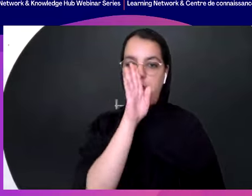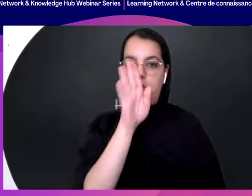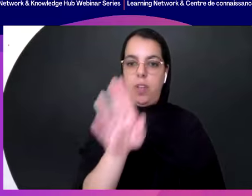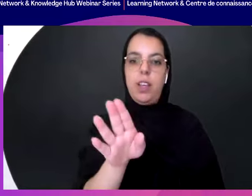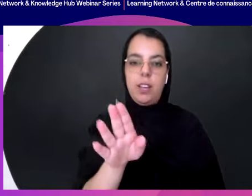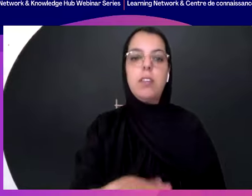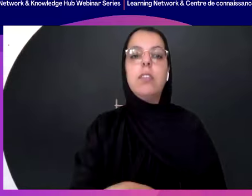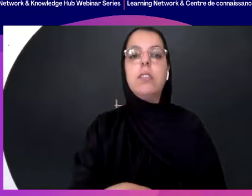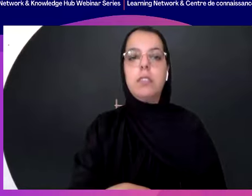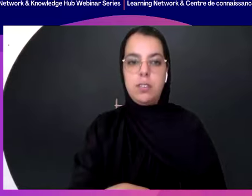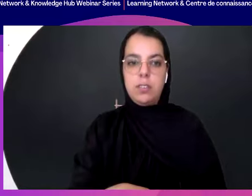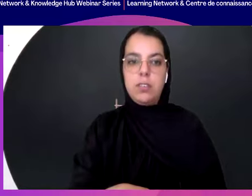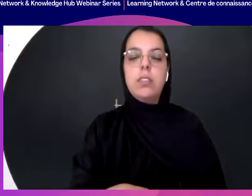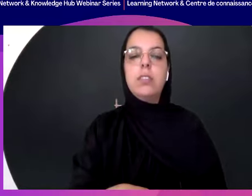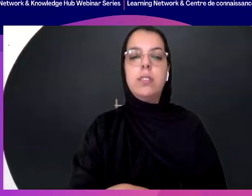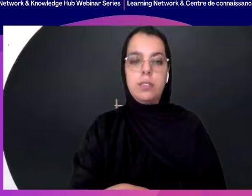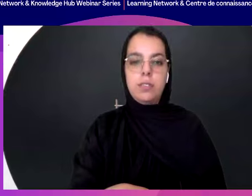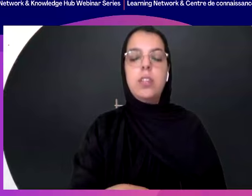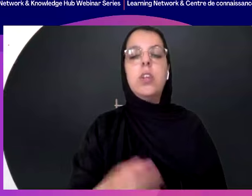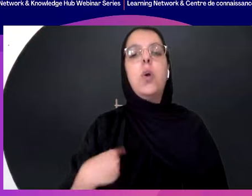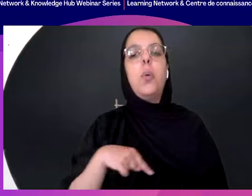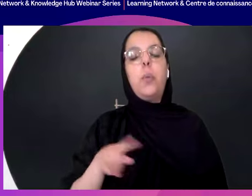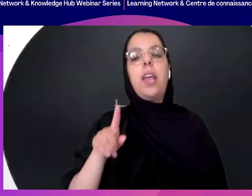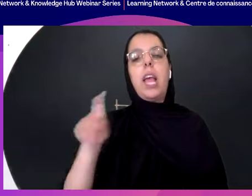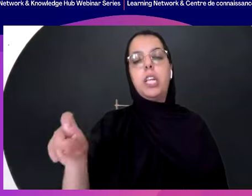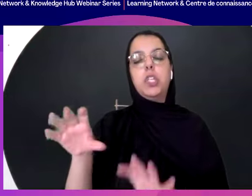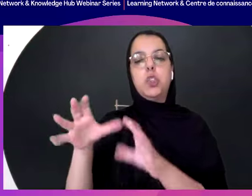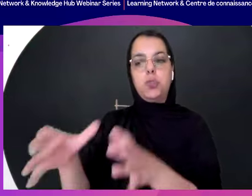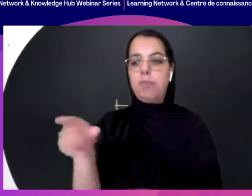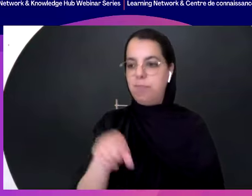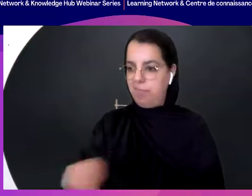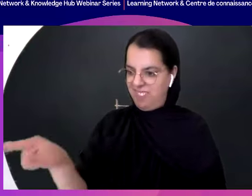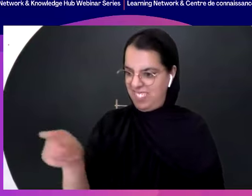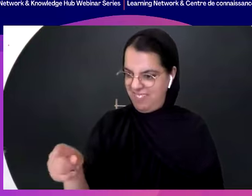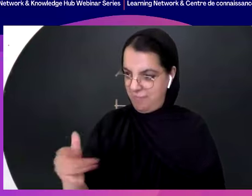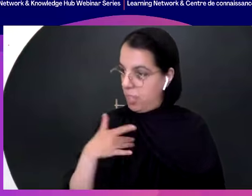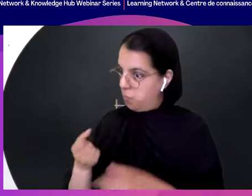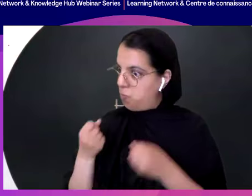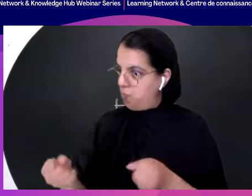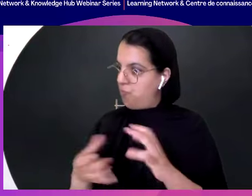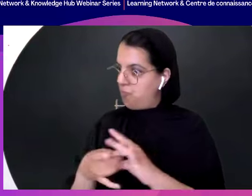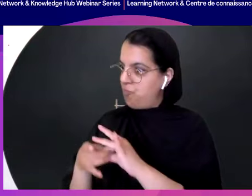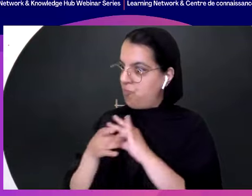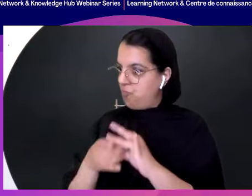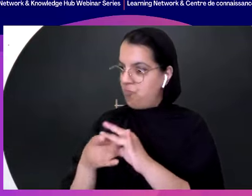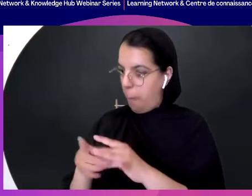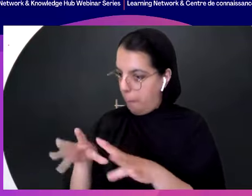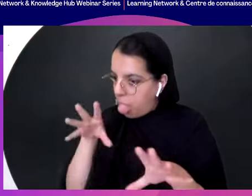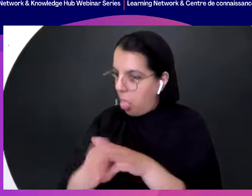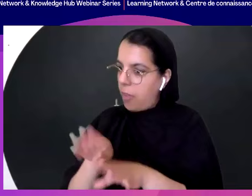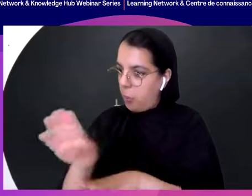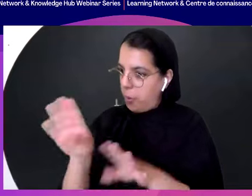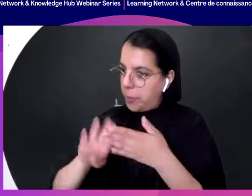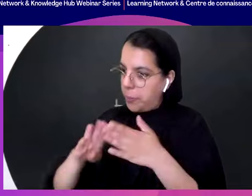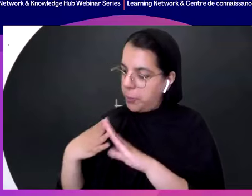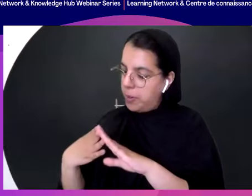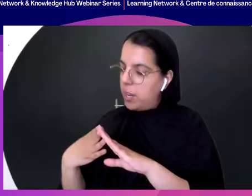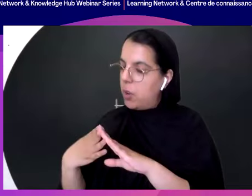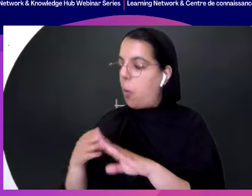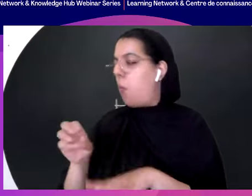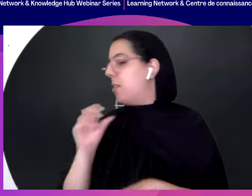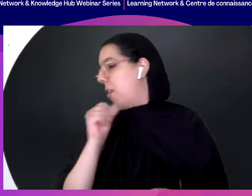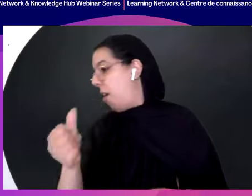feelings or strong feelings of belonging within their First Nations community. And we found that those with strong belonging,